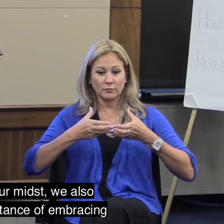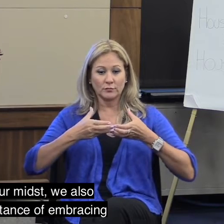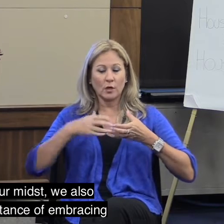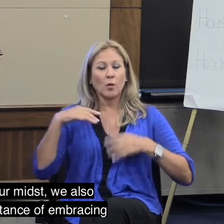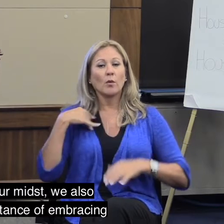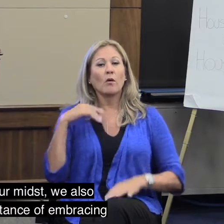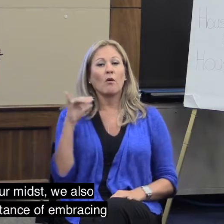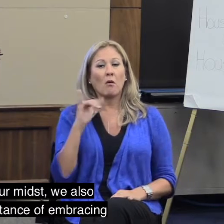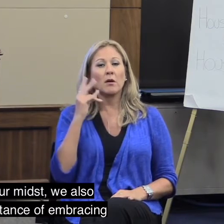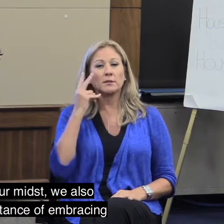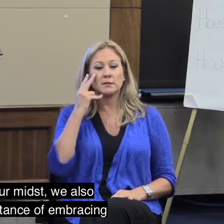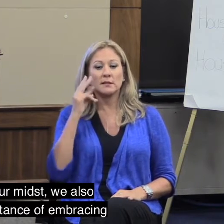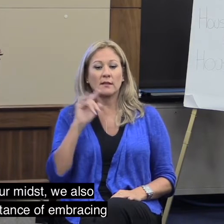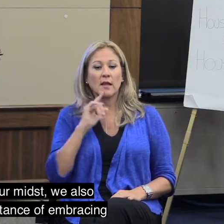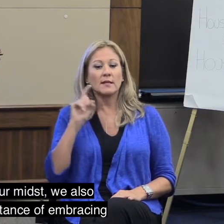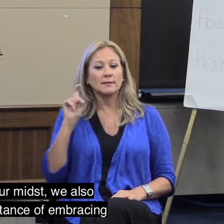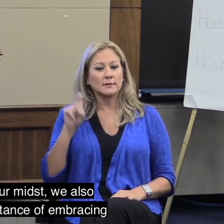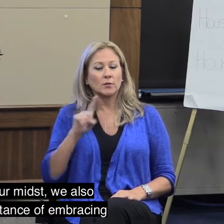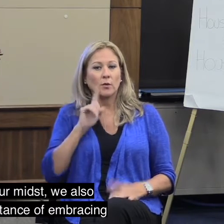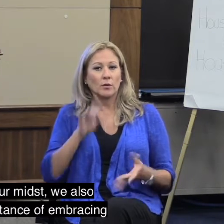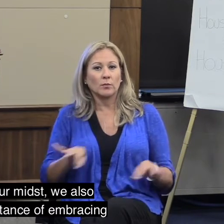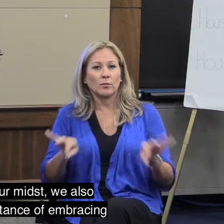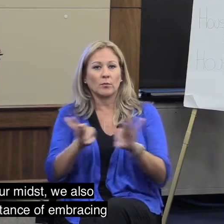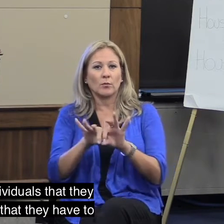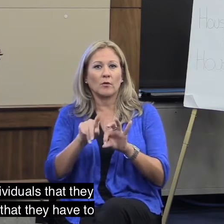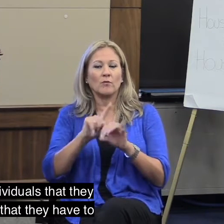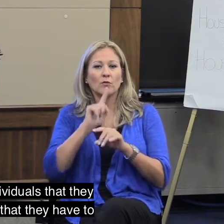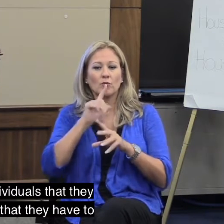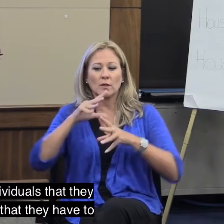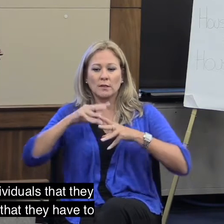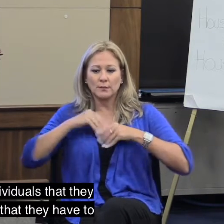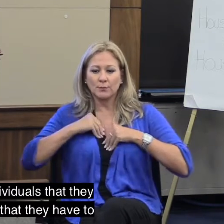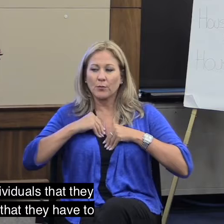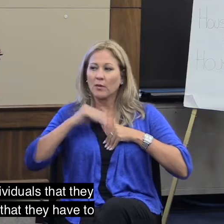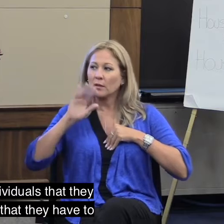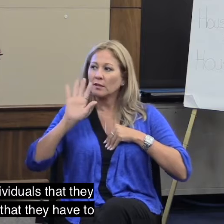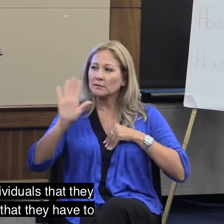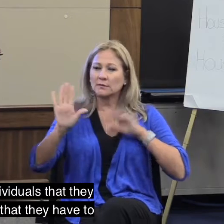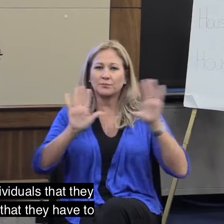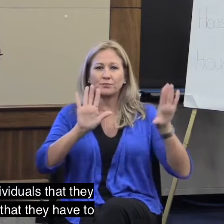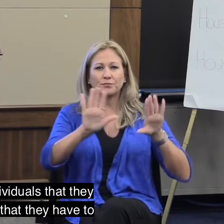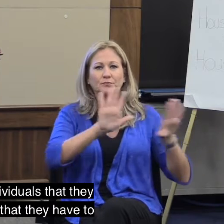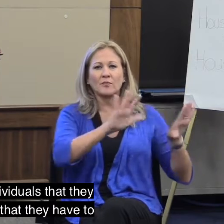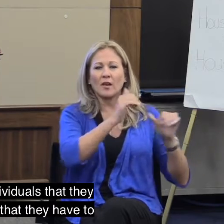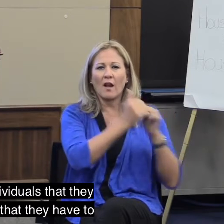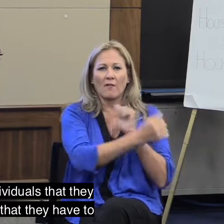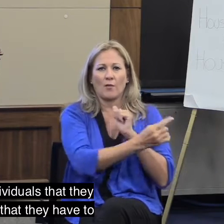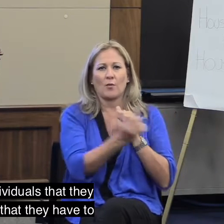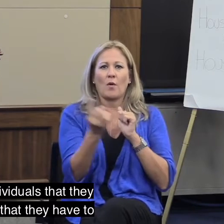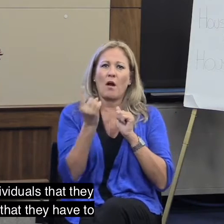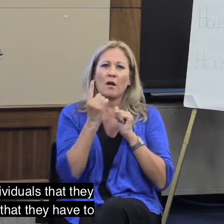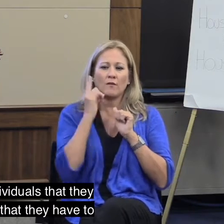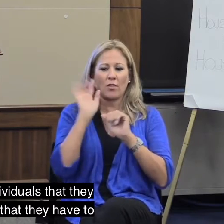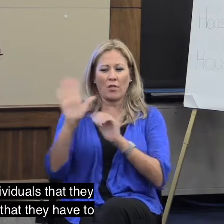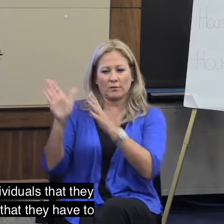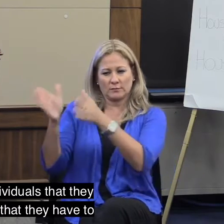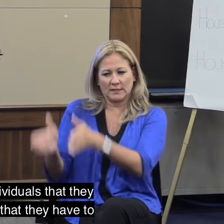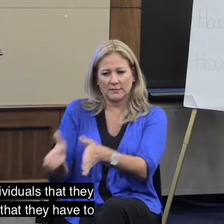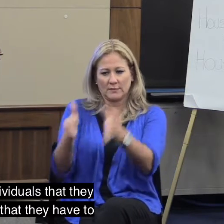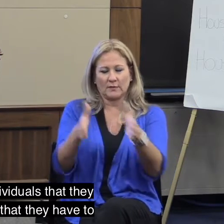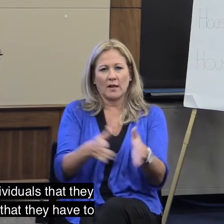see necessarily the importance of embracing each person for the individuals that they are and